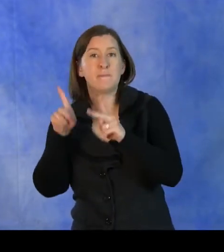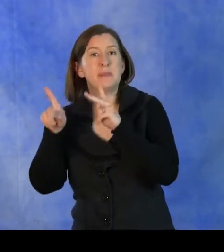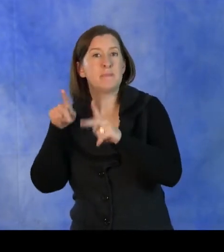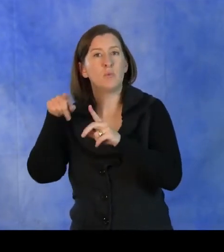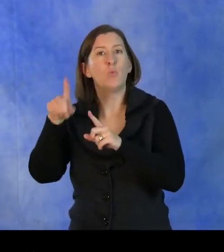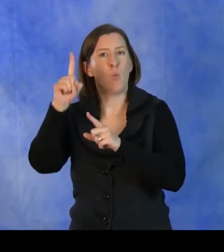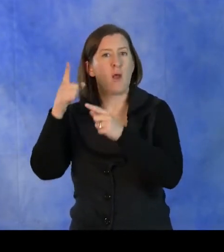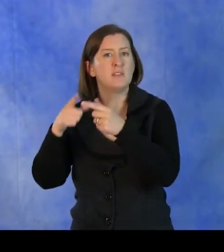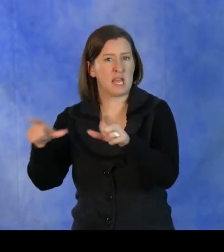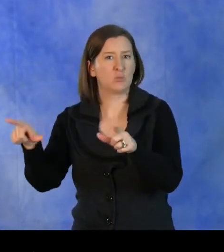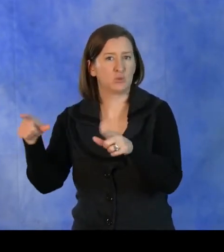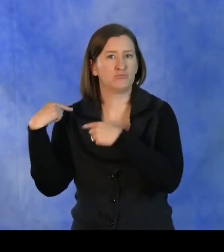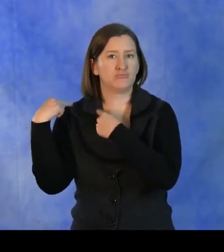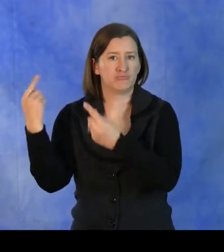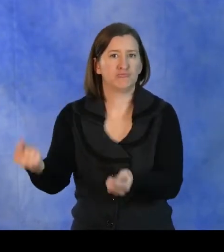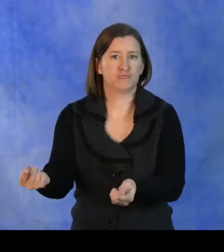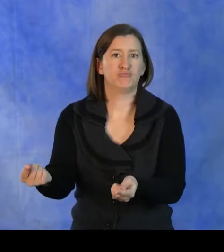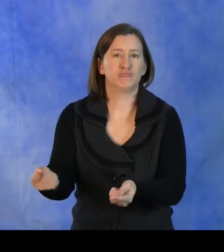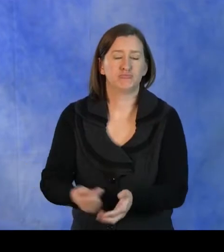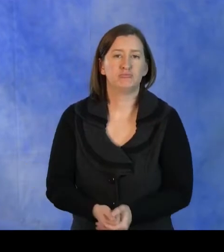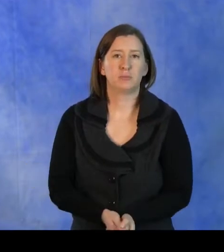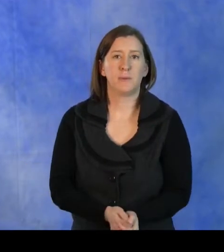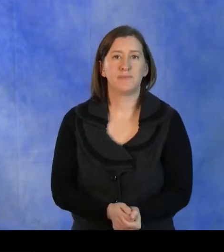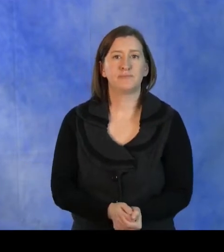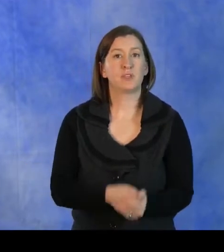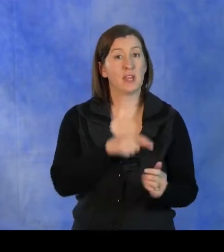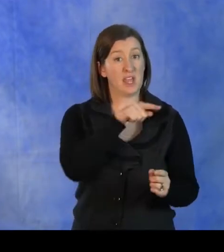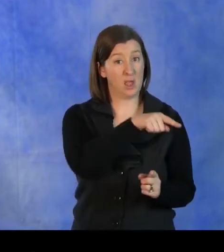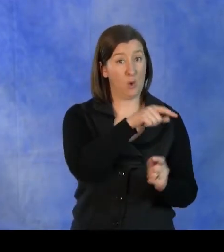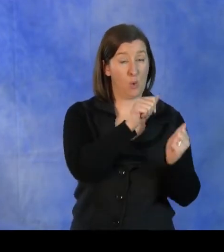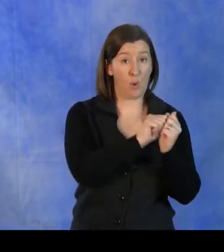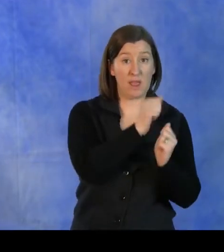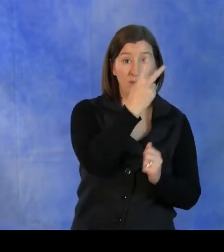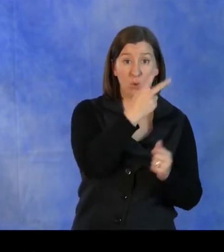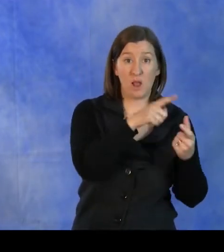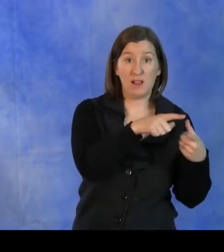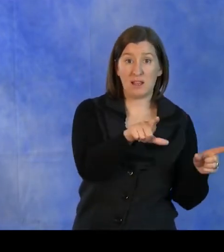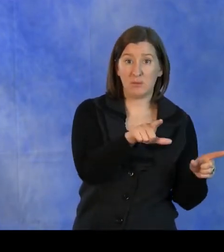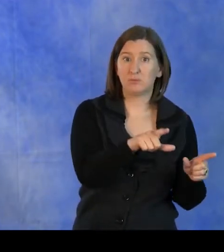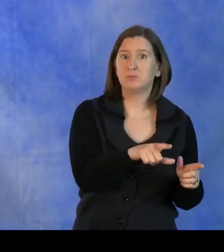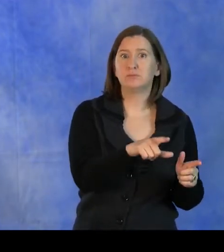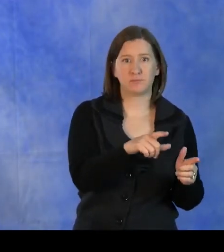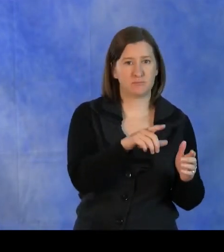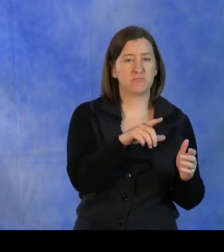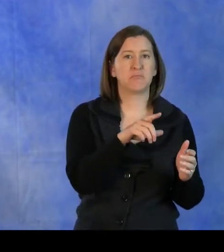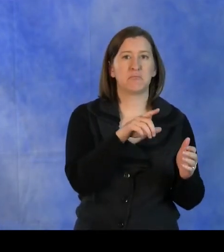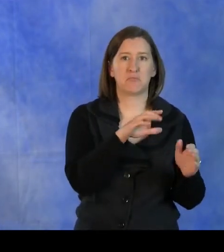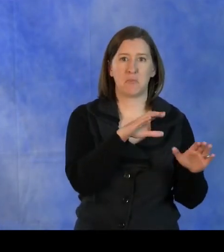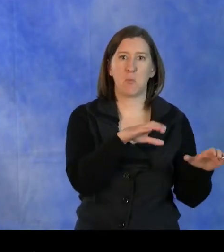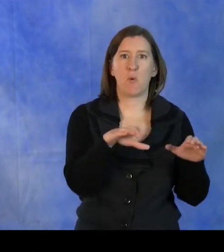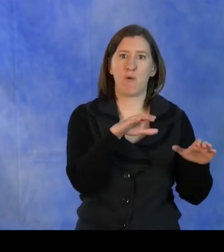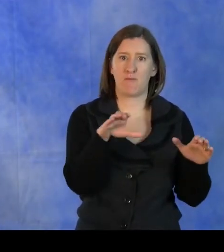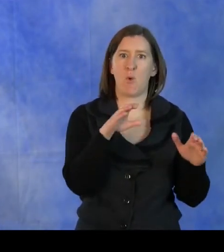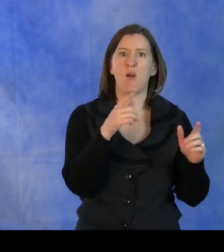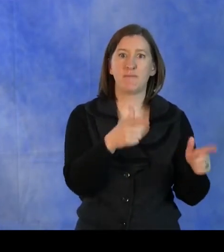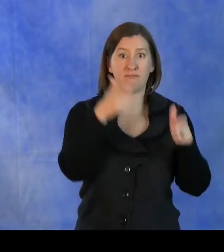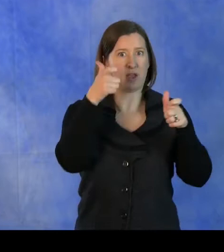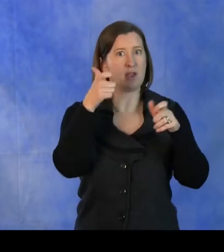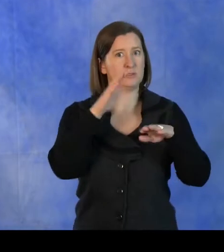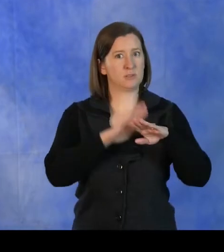compared to an older person that just had one language, the person that was